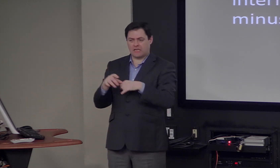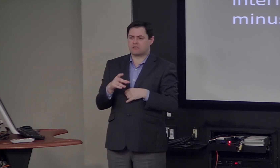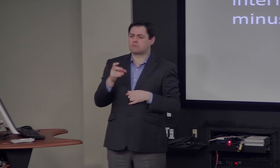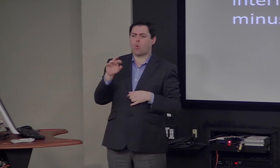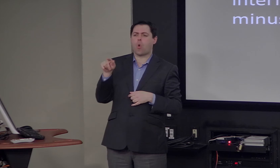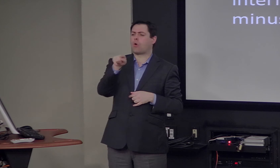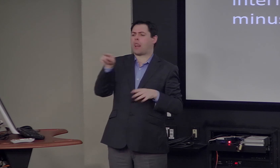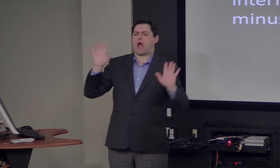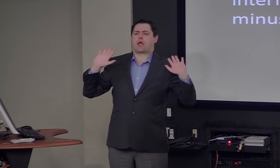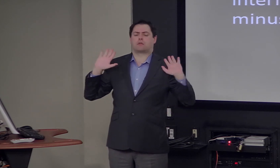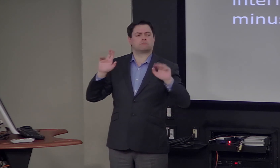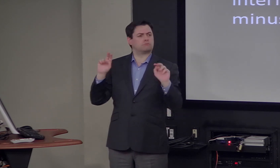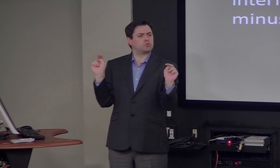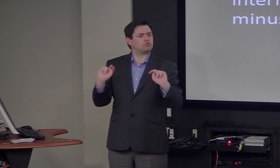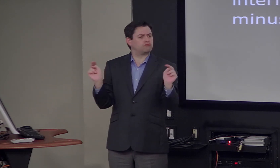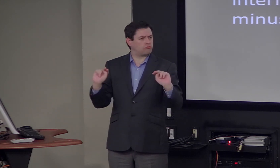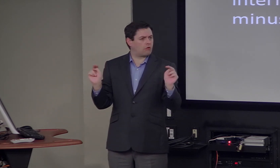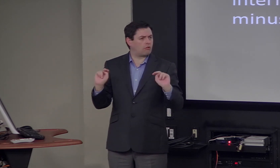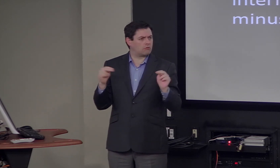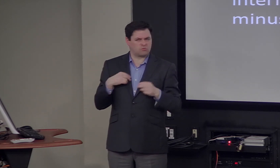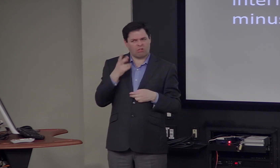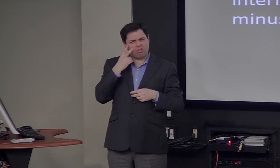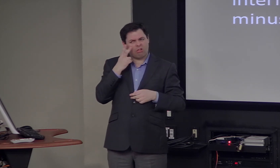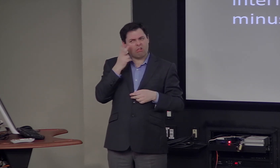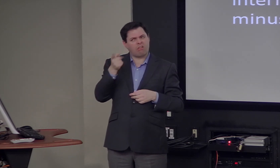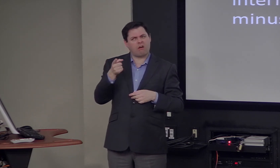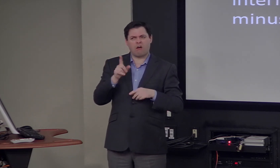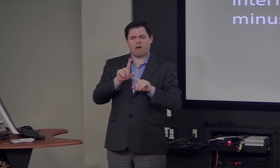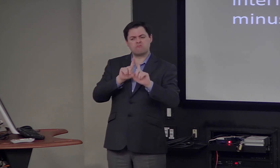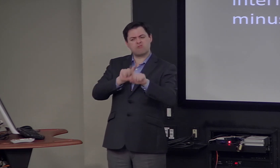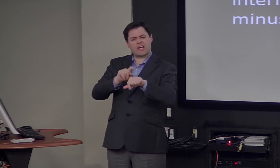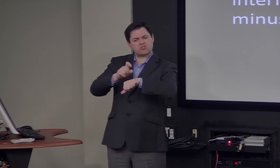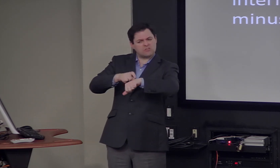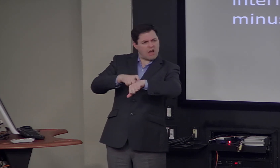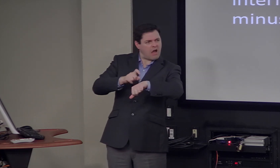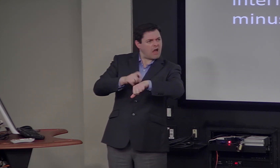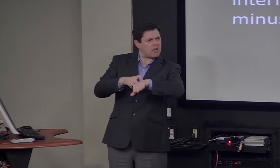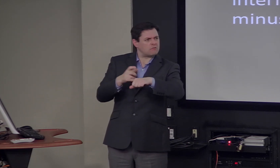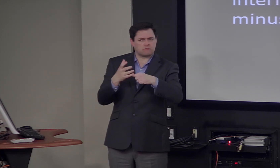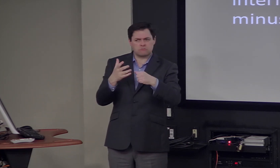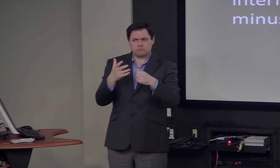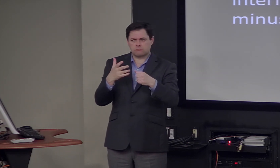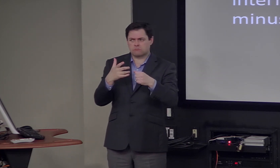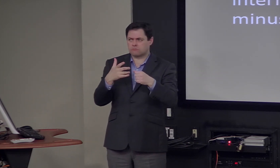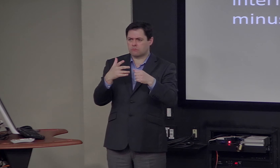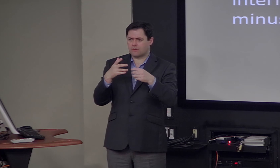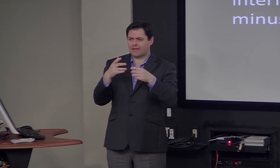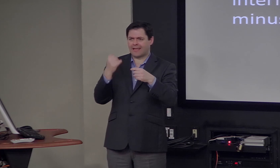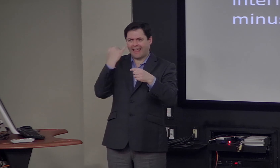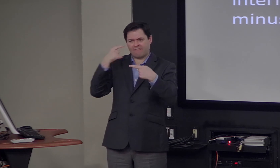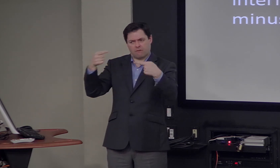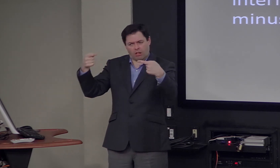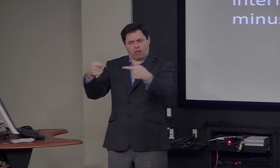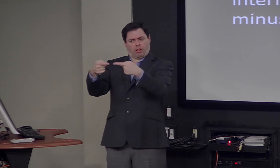had to determine whether or not the arrows were all going congruently in the same direction, or if the other arrows were going in the opposite direction of the target